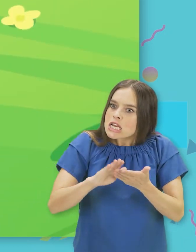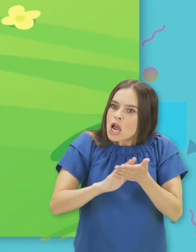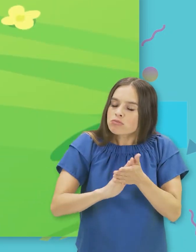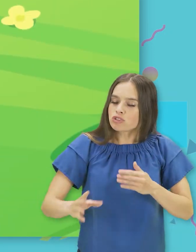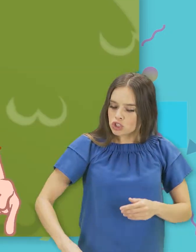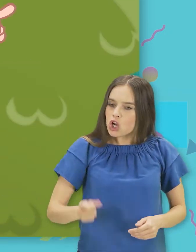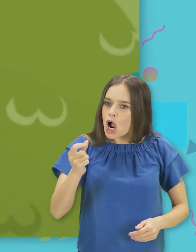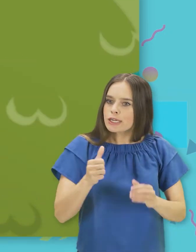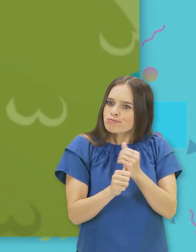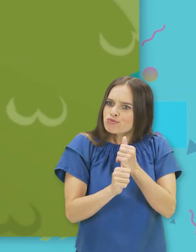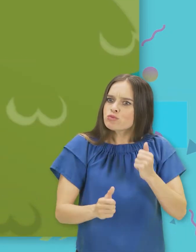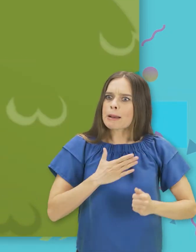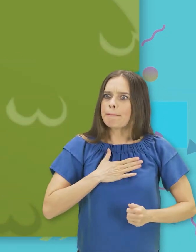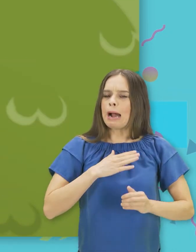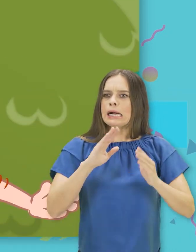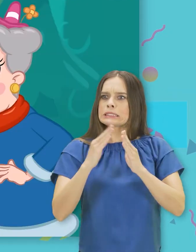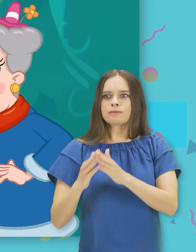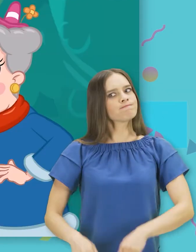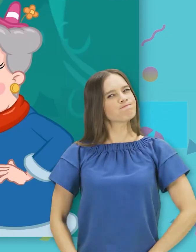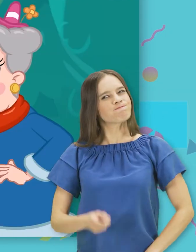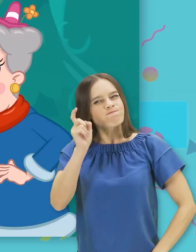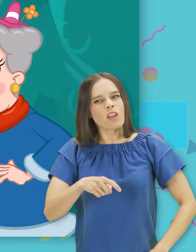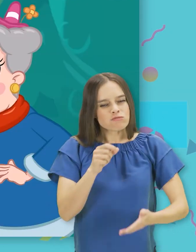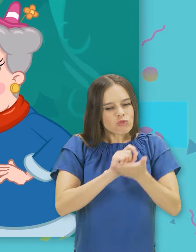in my city I'll have to write you a ticket